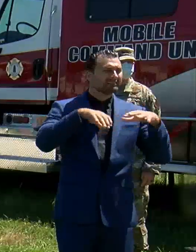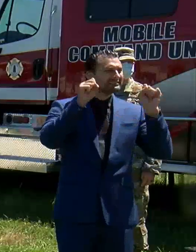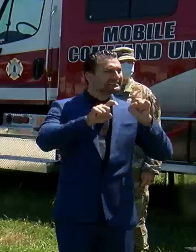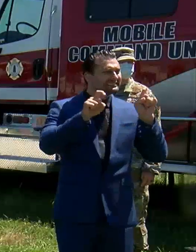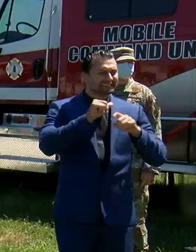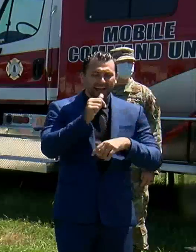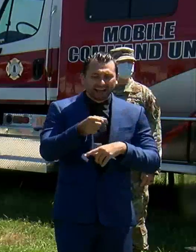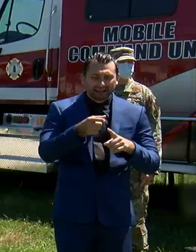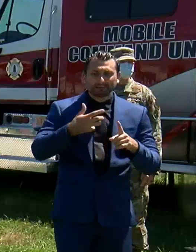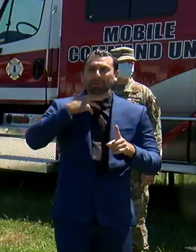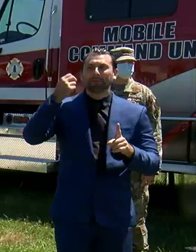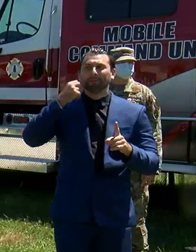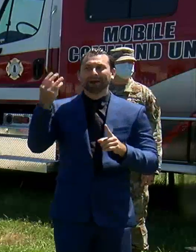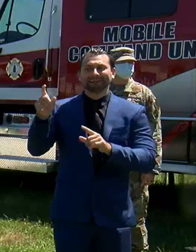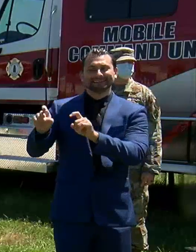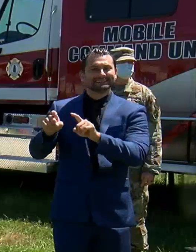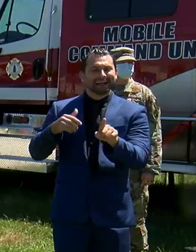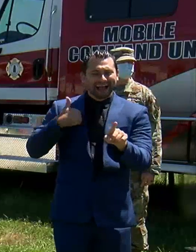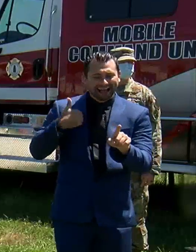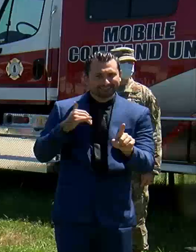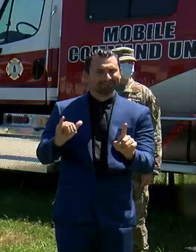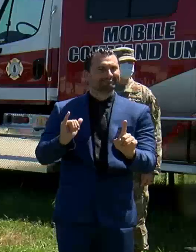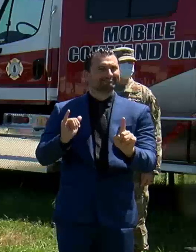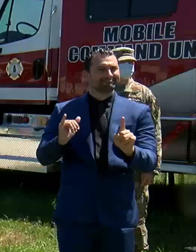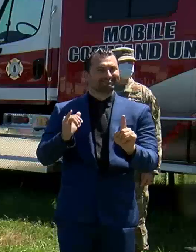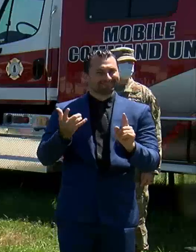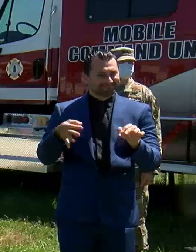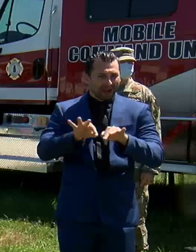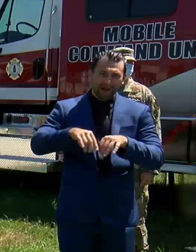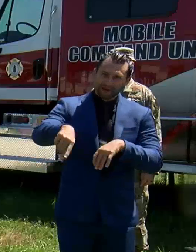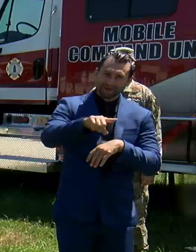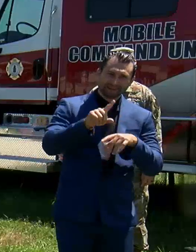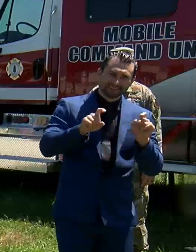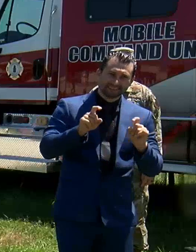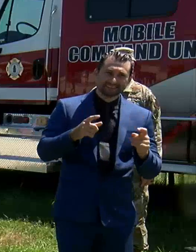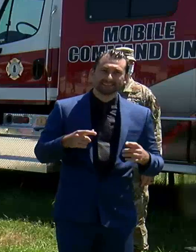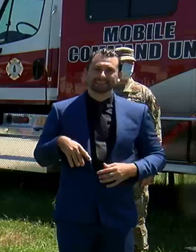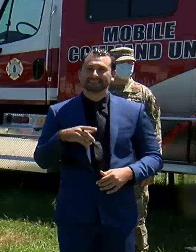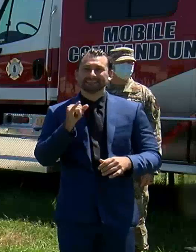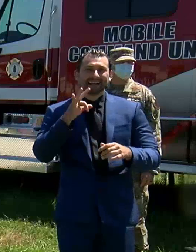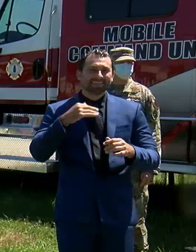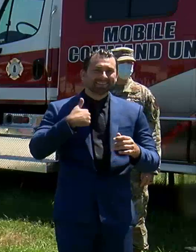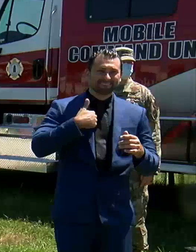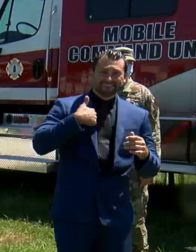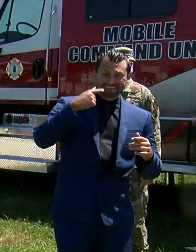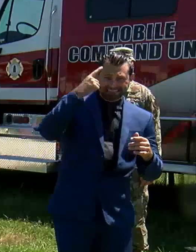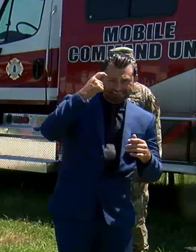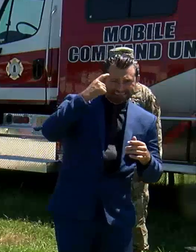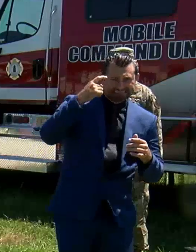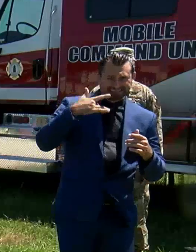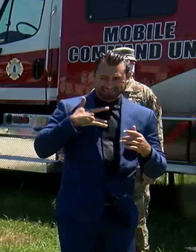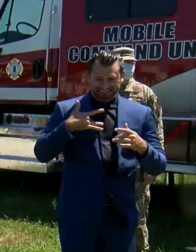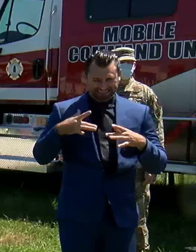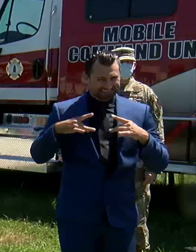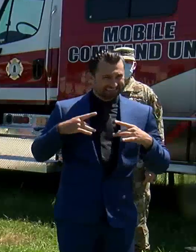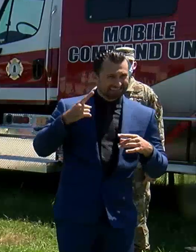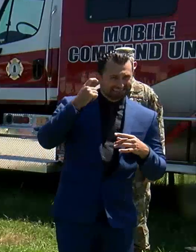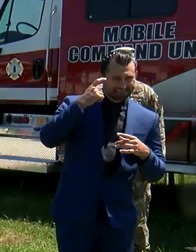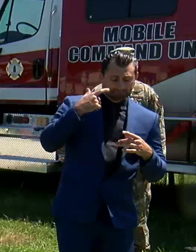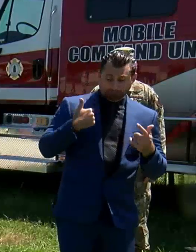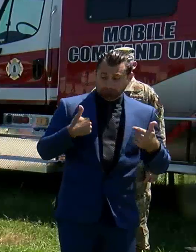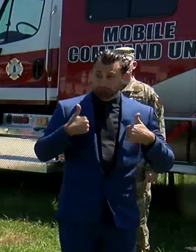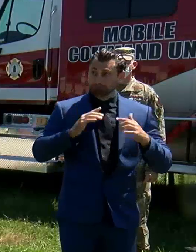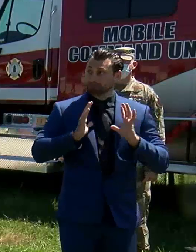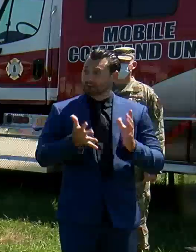symptoms, work in healthcare, or may just think that they were in contact with someone. So we think that that's a good thing. We're also going to